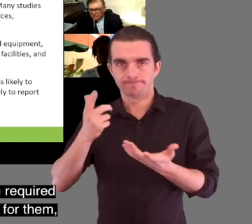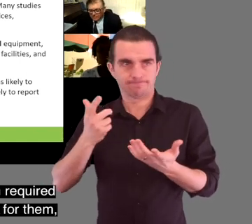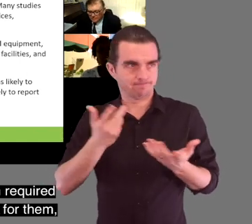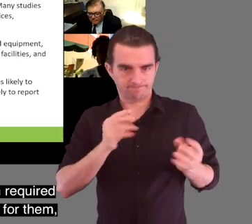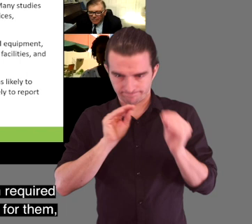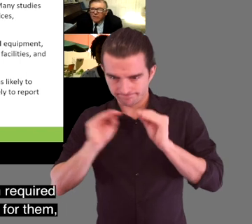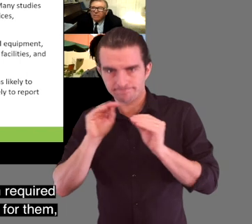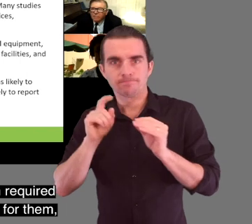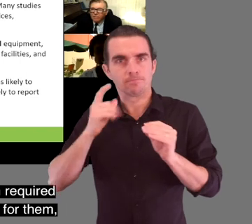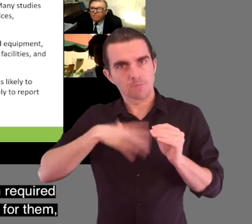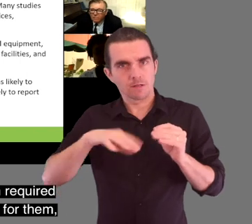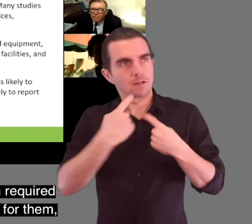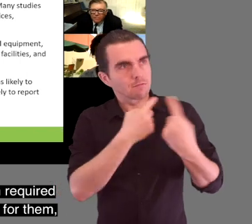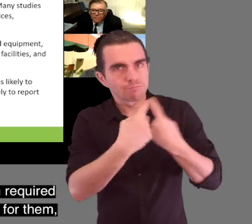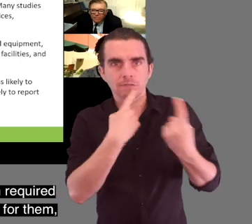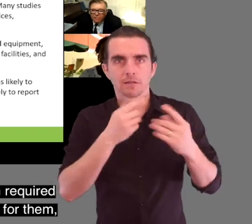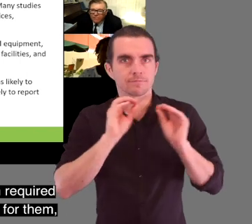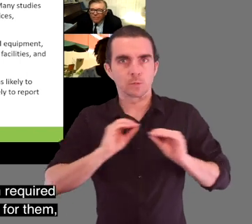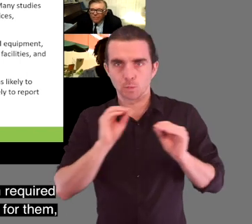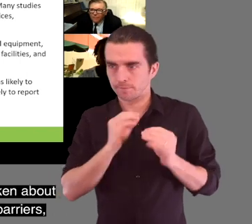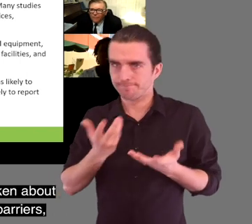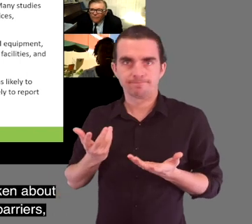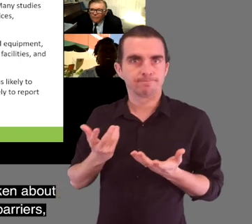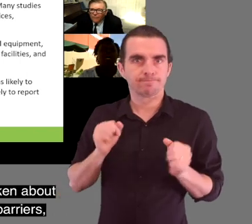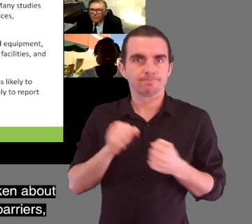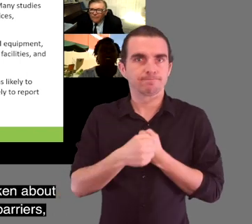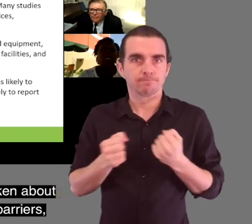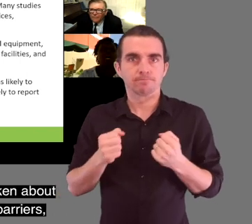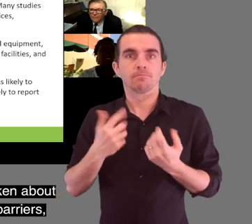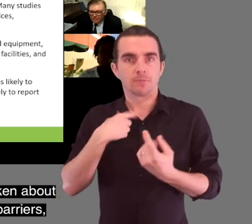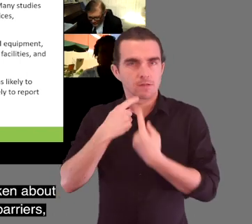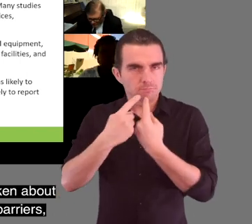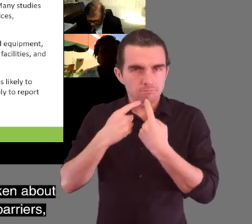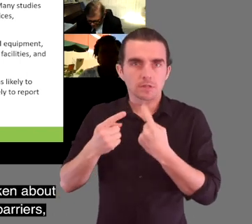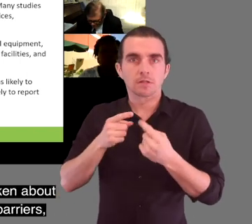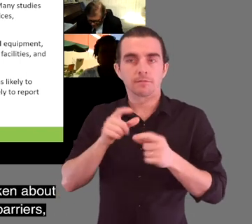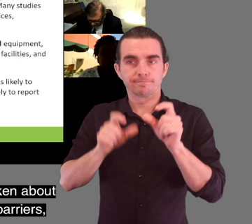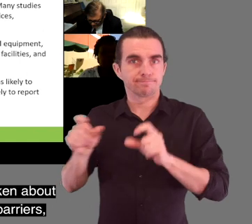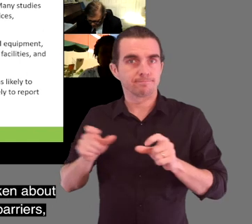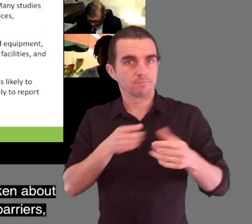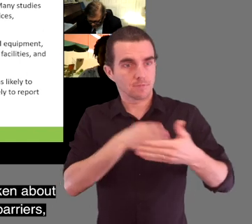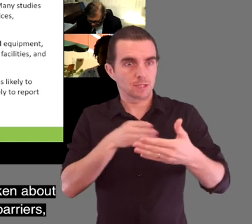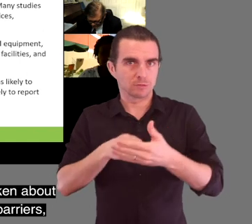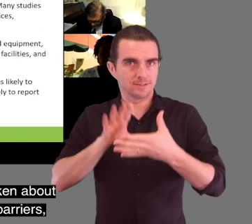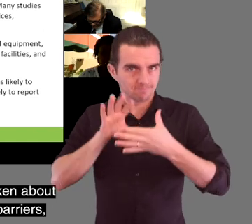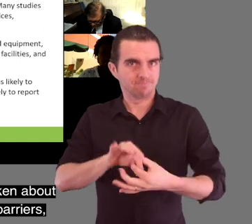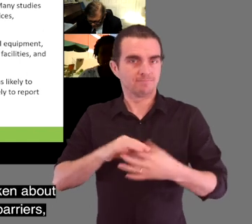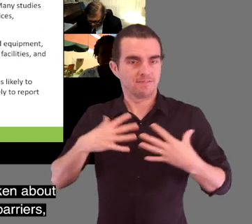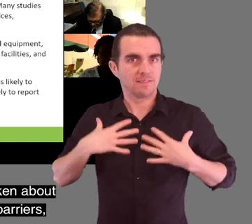which required an interactive approach for them. And even we have spoken about barriers